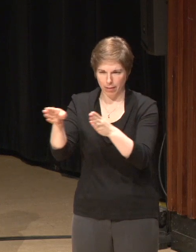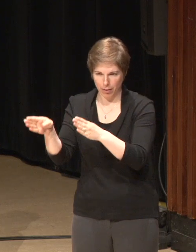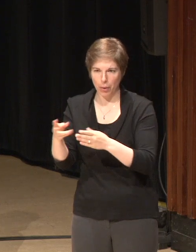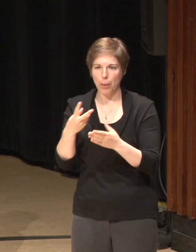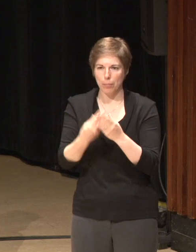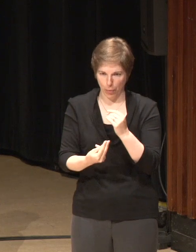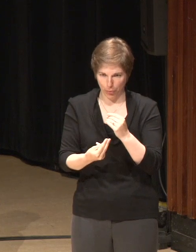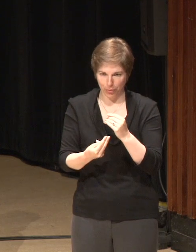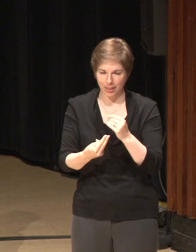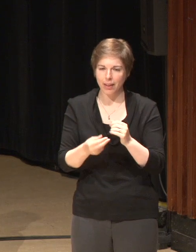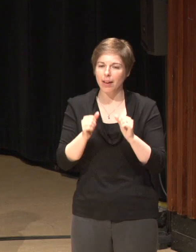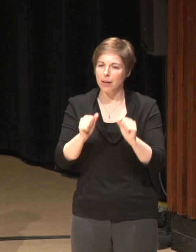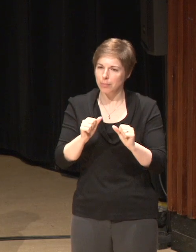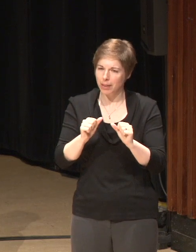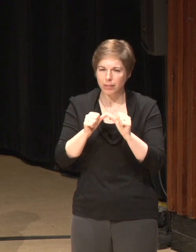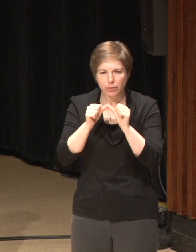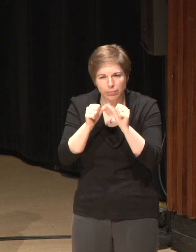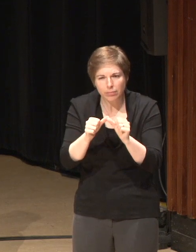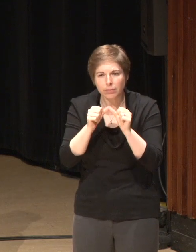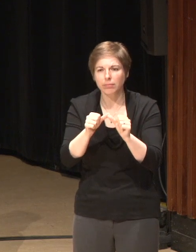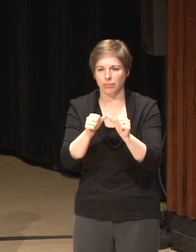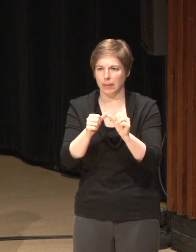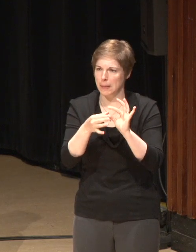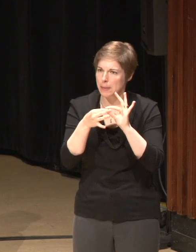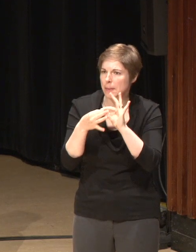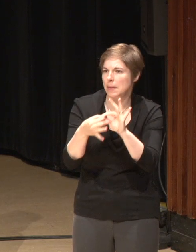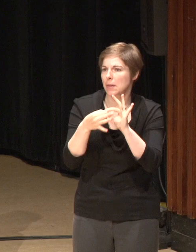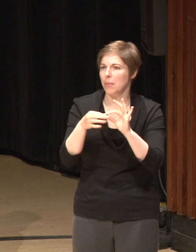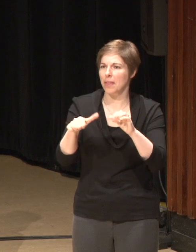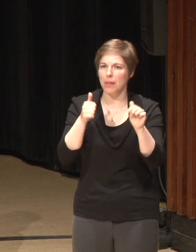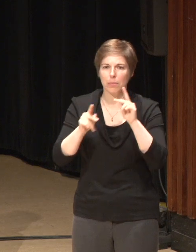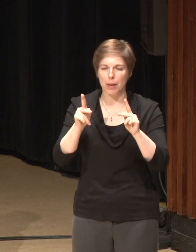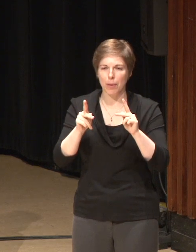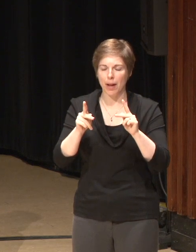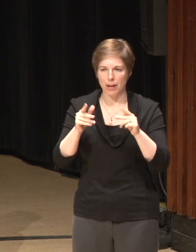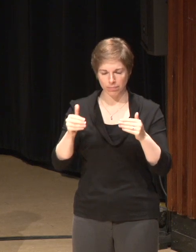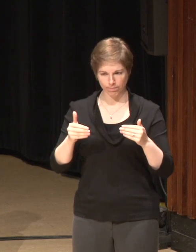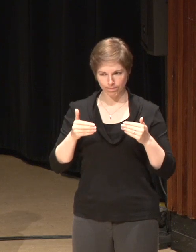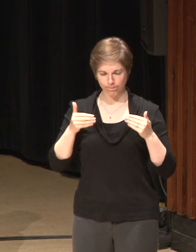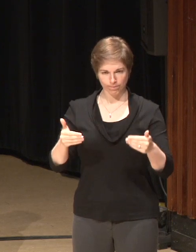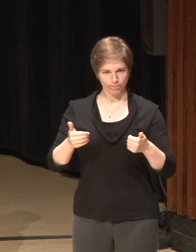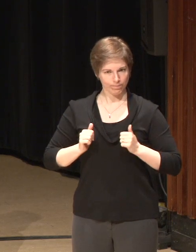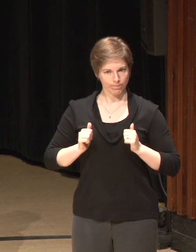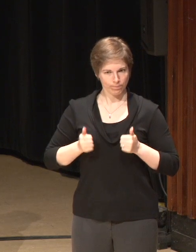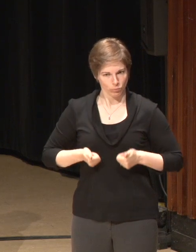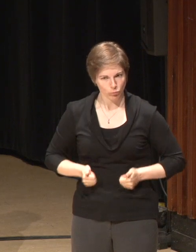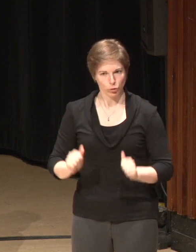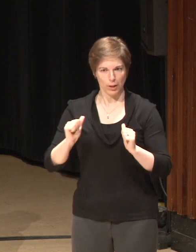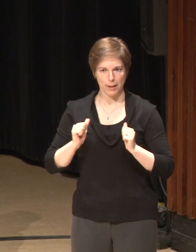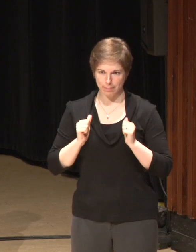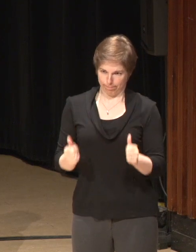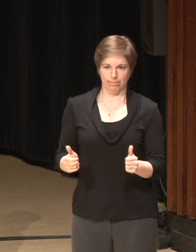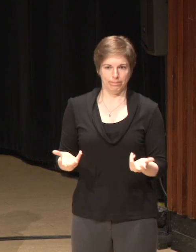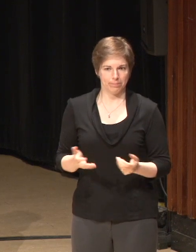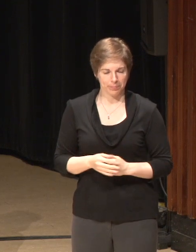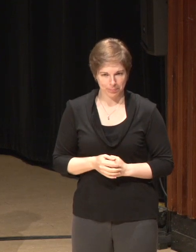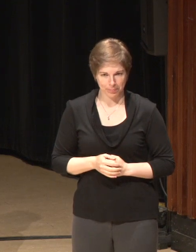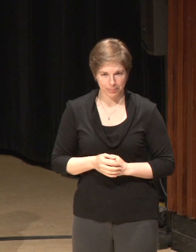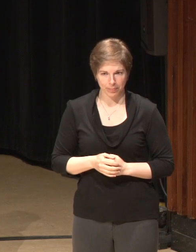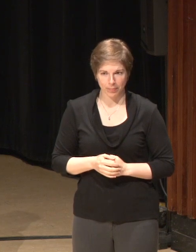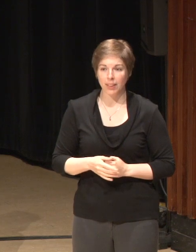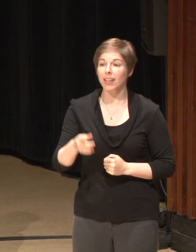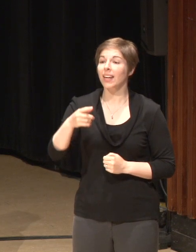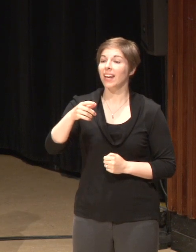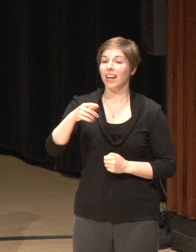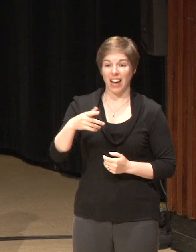work and learn with others, and in stepping into the unknown, your bravery. Those qualities you have, as demonstrated by your being